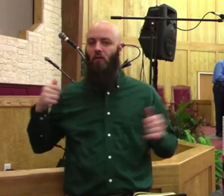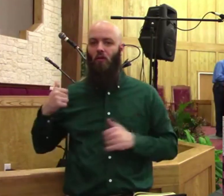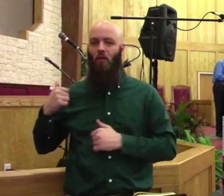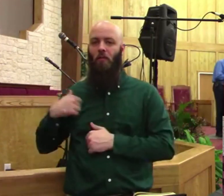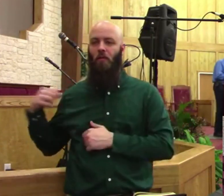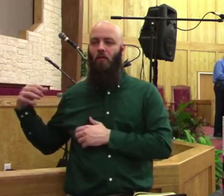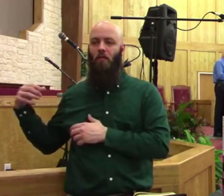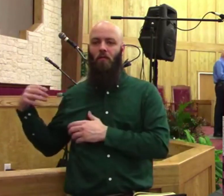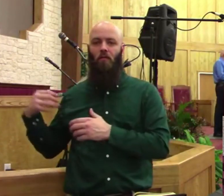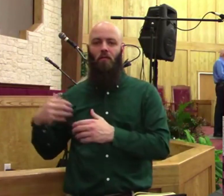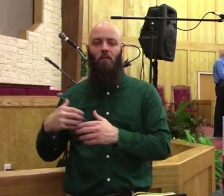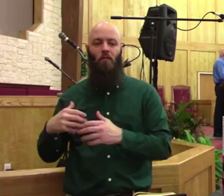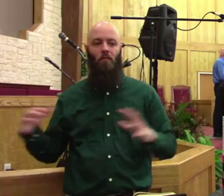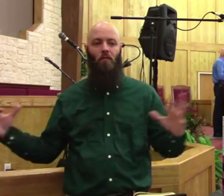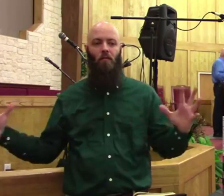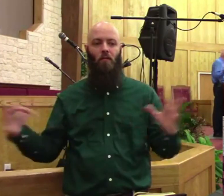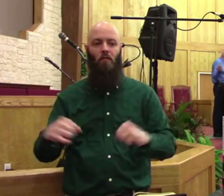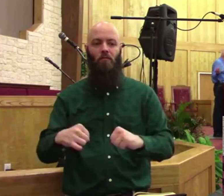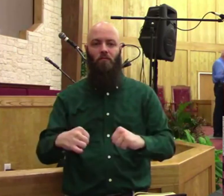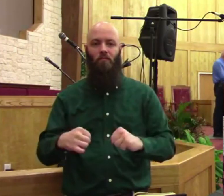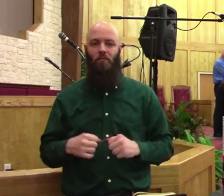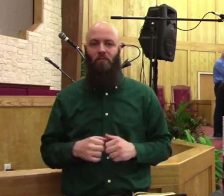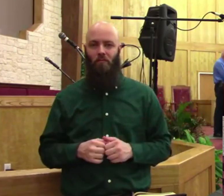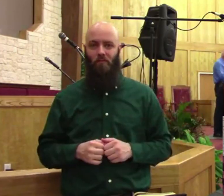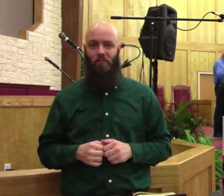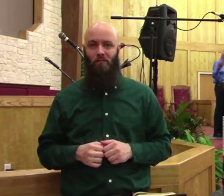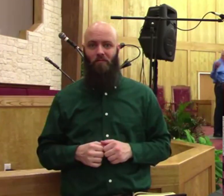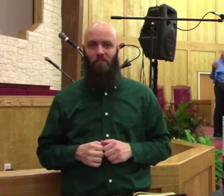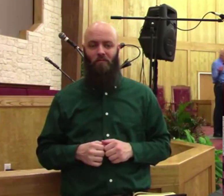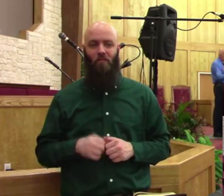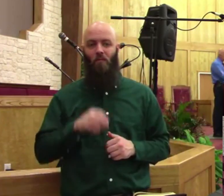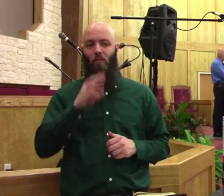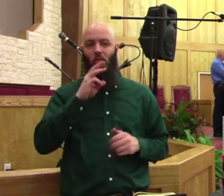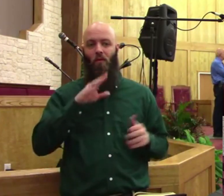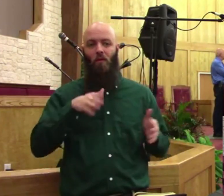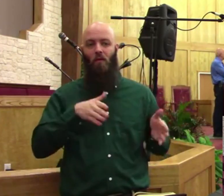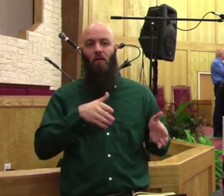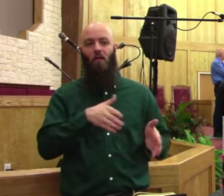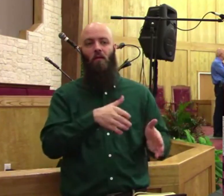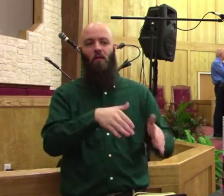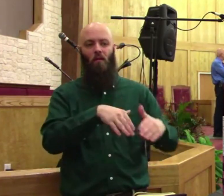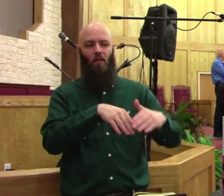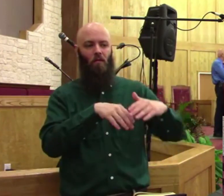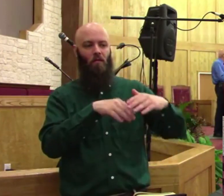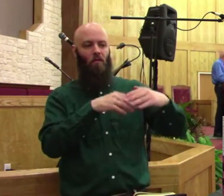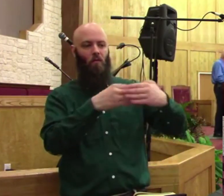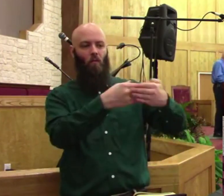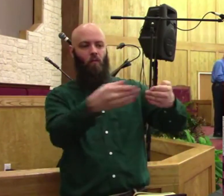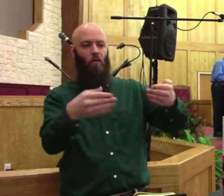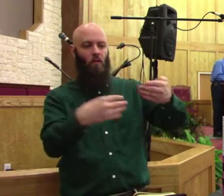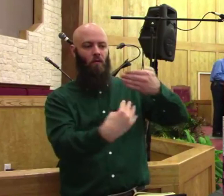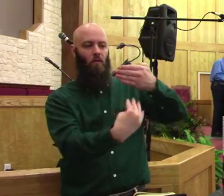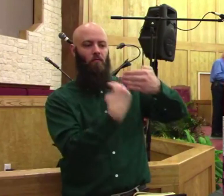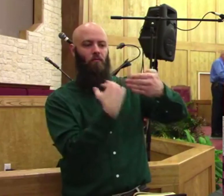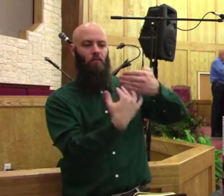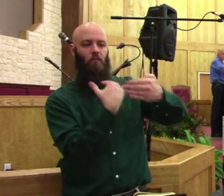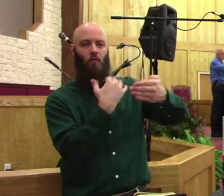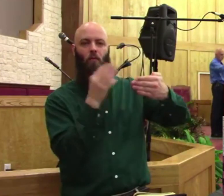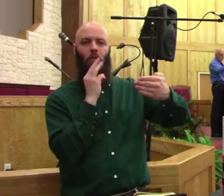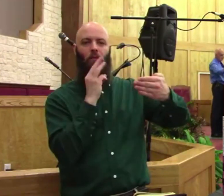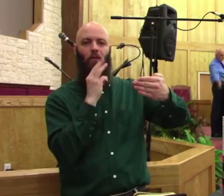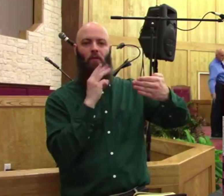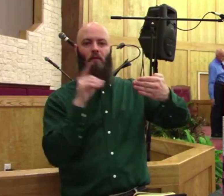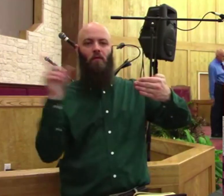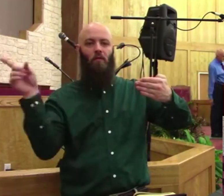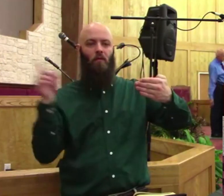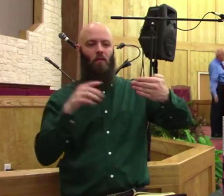the city was taken during this night festival. The Euphrates River ran under the walls to guarantee their water supply in the city. They diverted